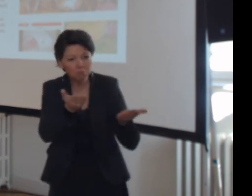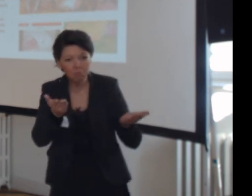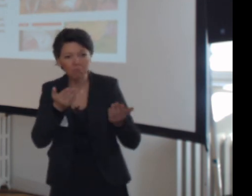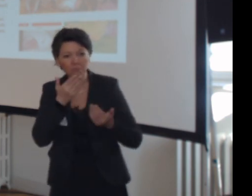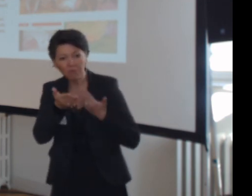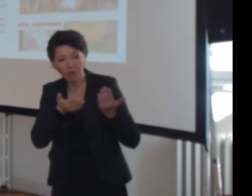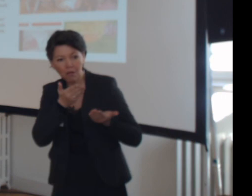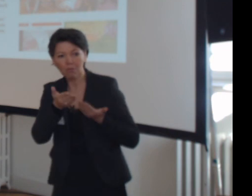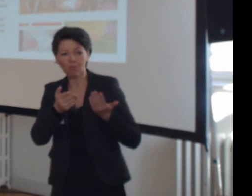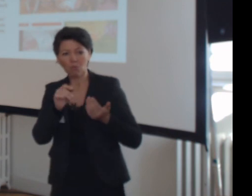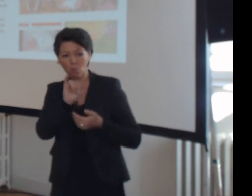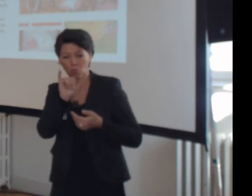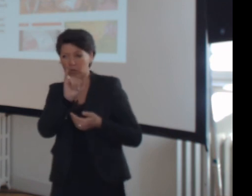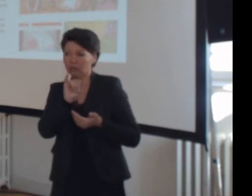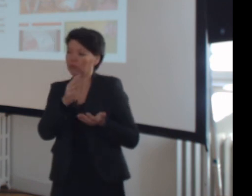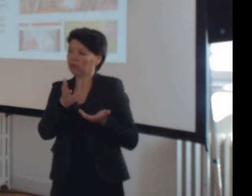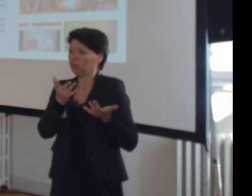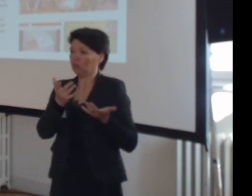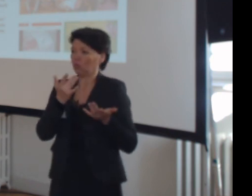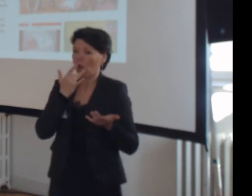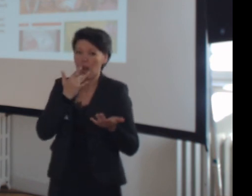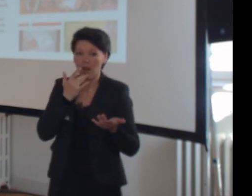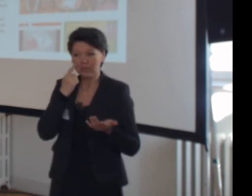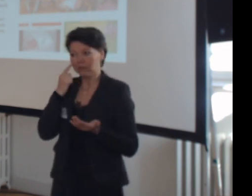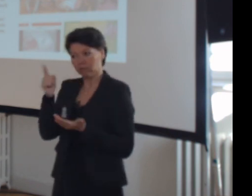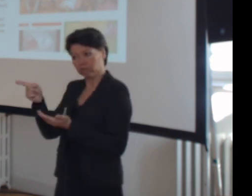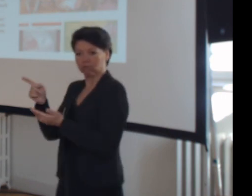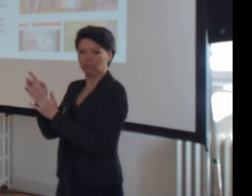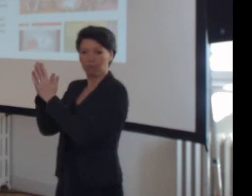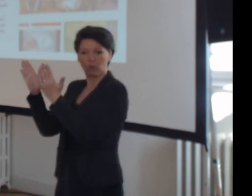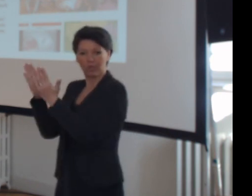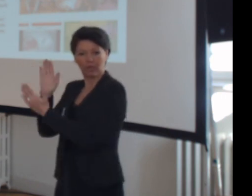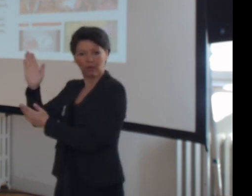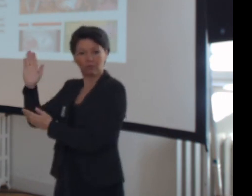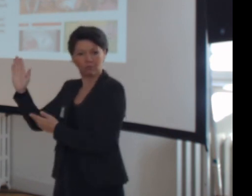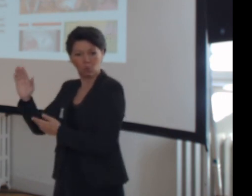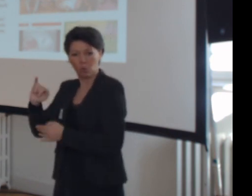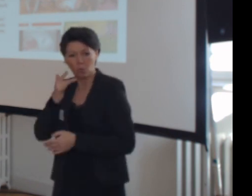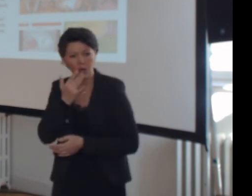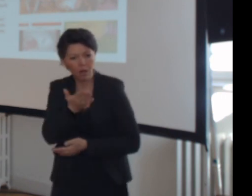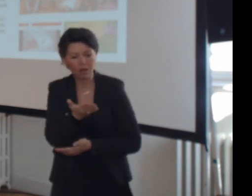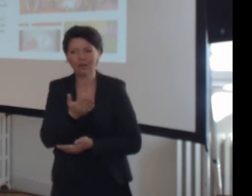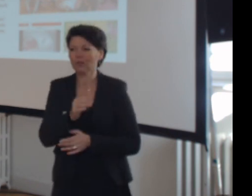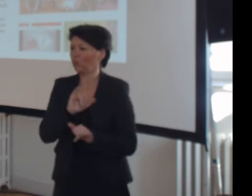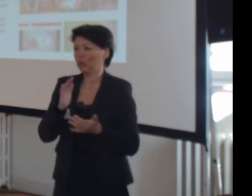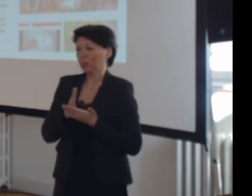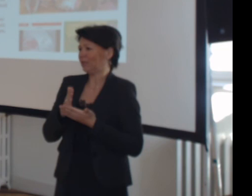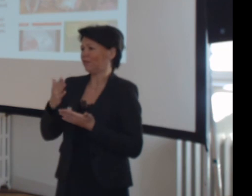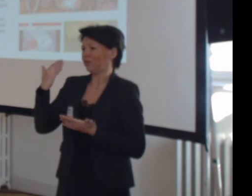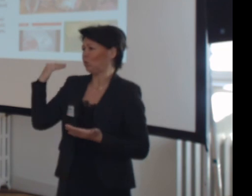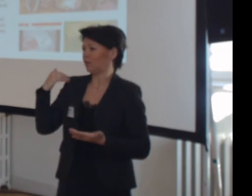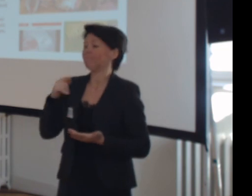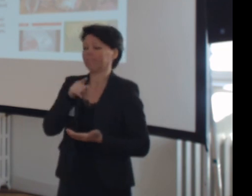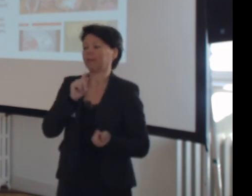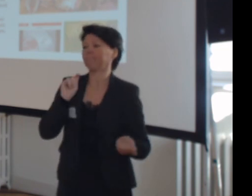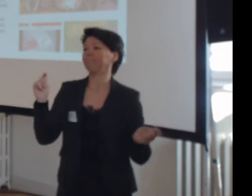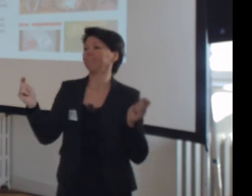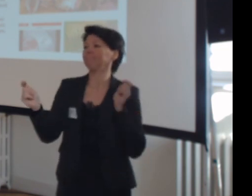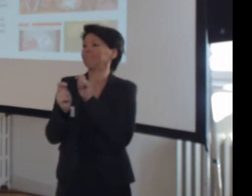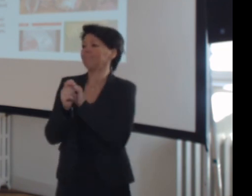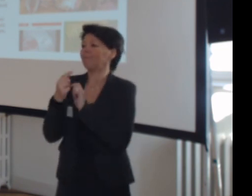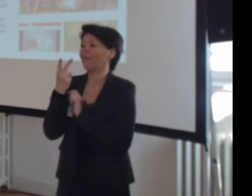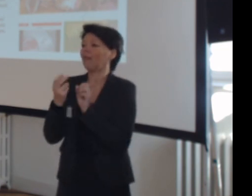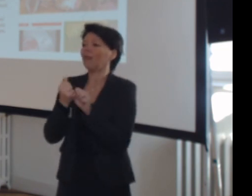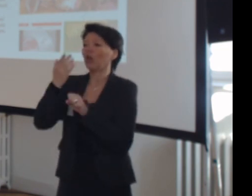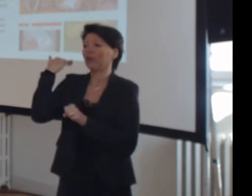ask what they would like to have in the library. And this is the complete, shift we made a number of